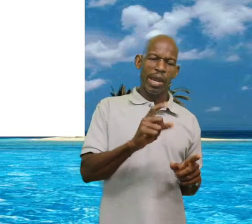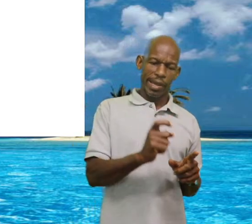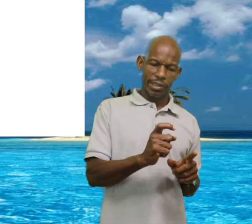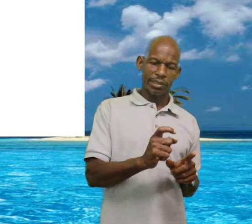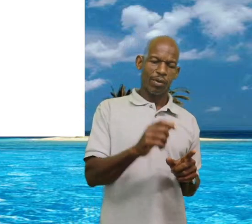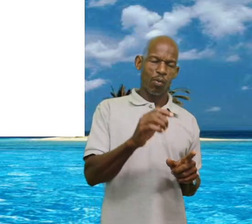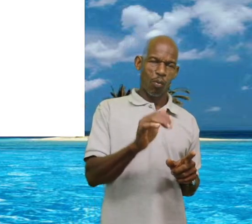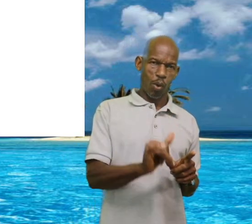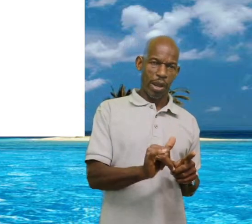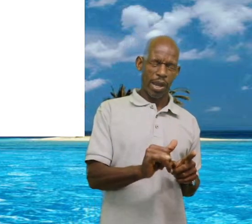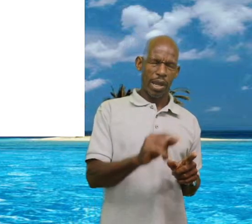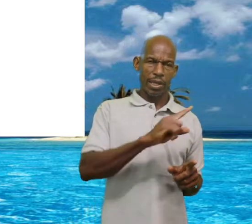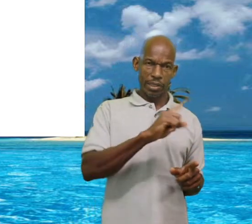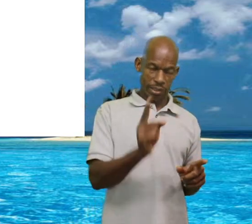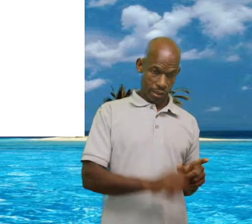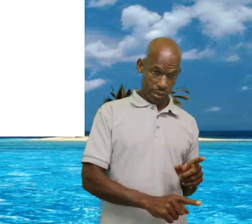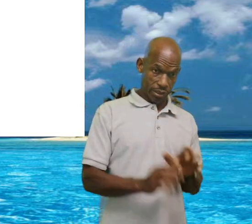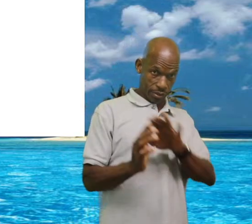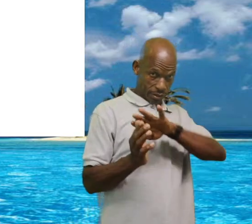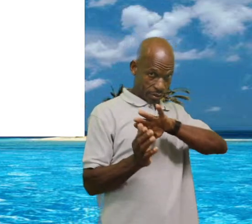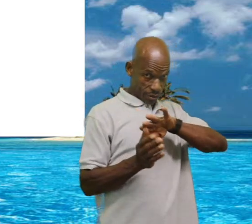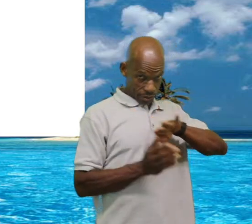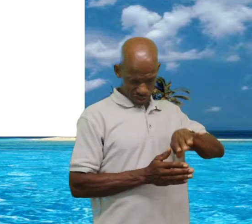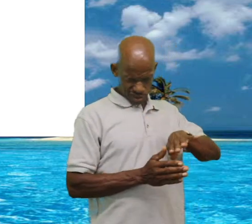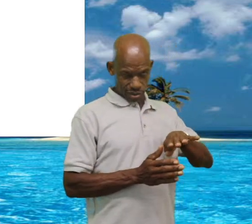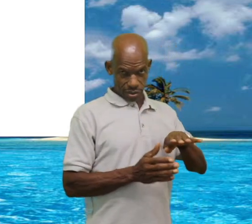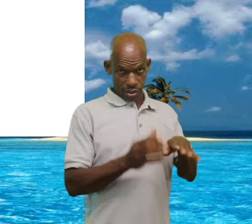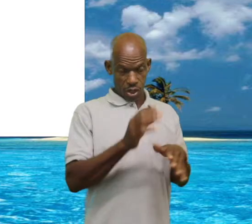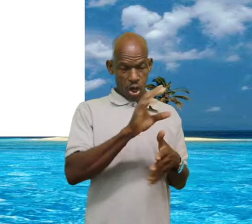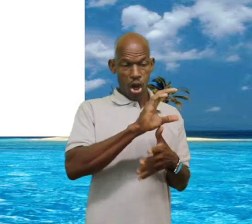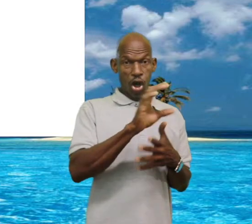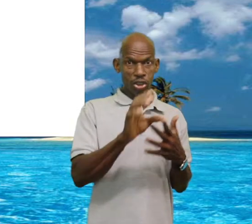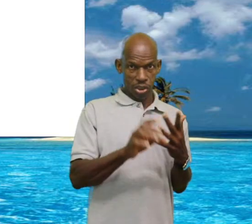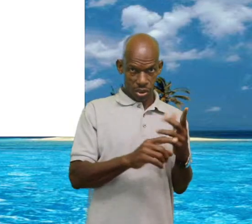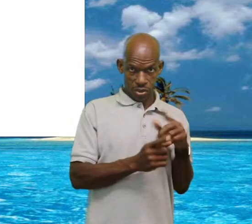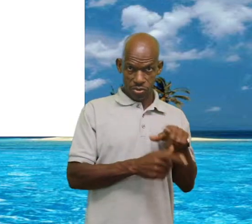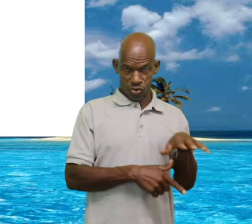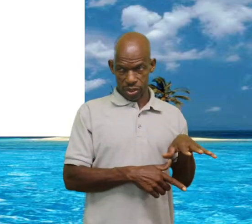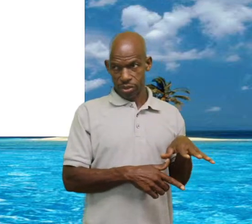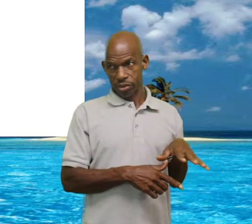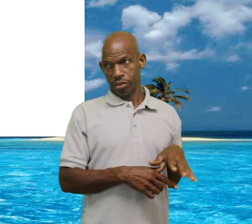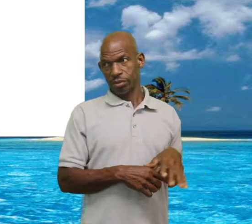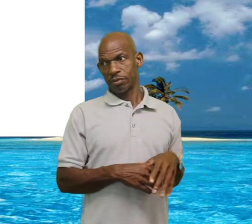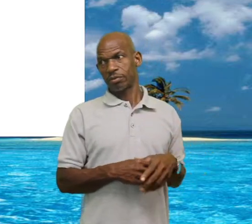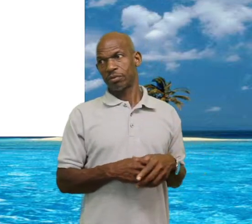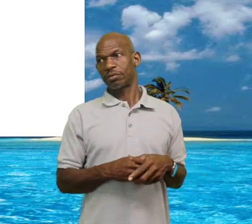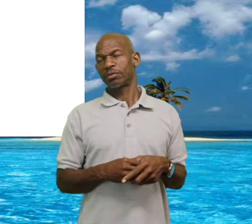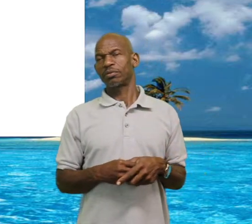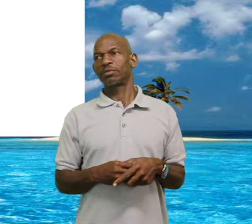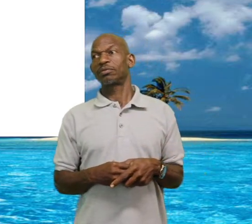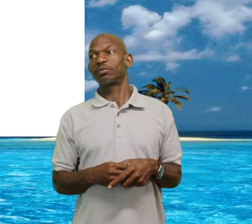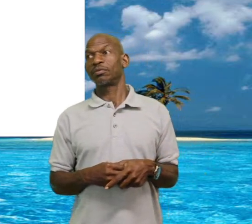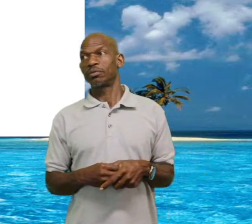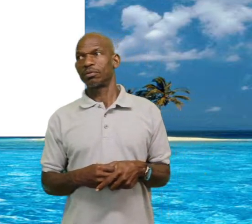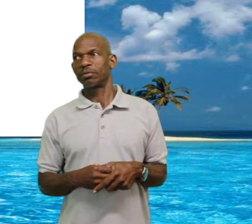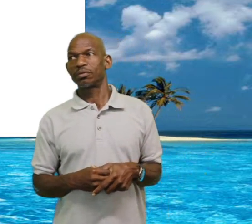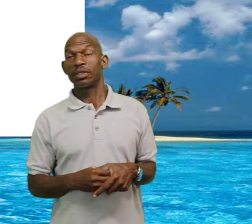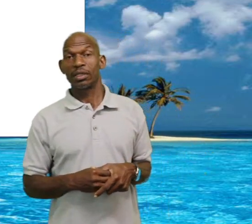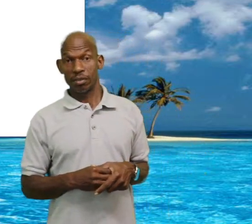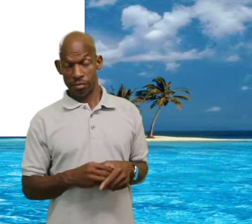W, X, Y, and Z. So all the letters in the alphabet that are not vowels, you